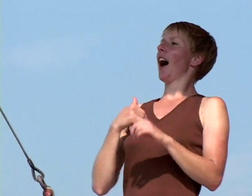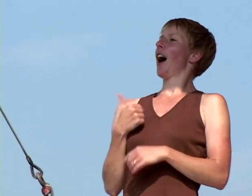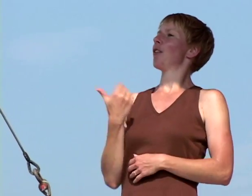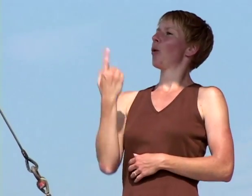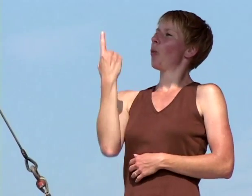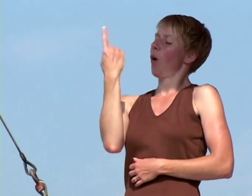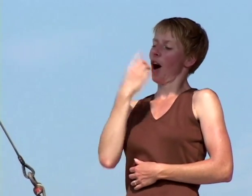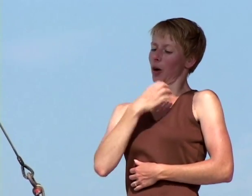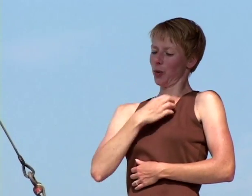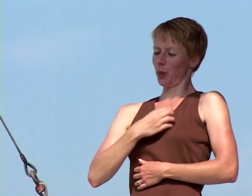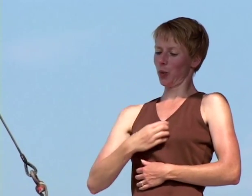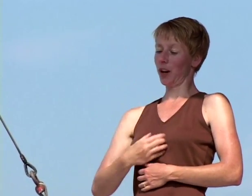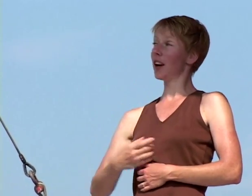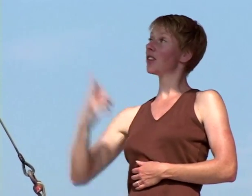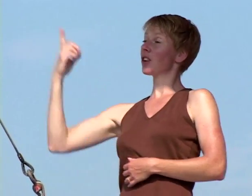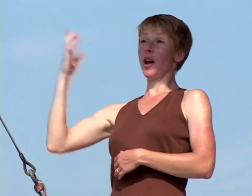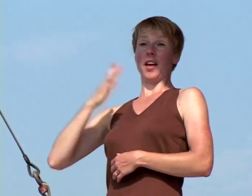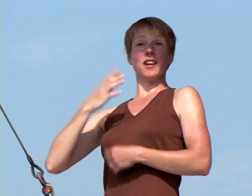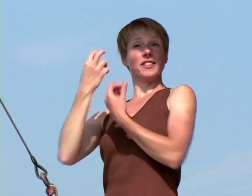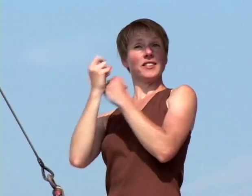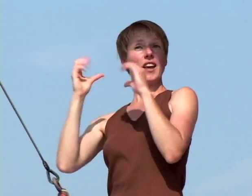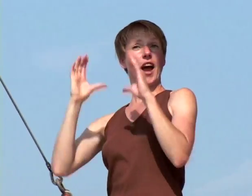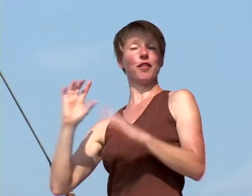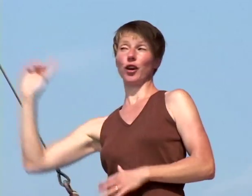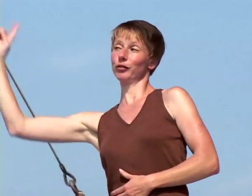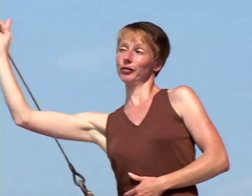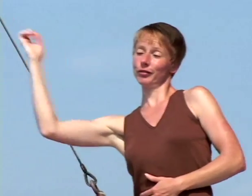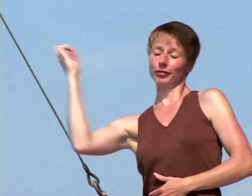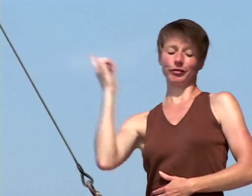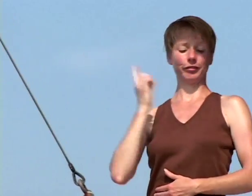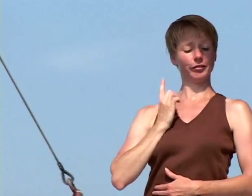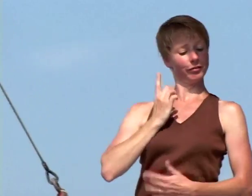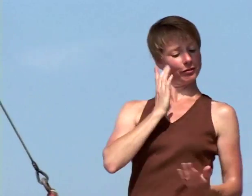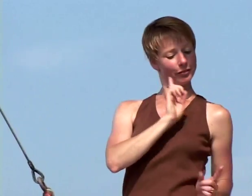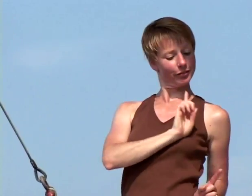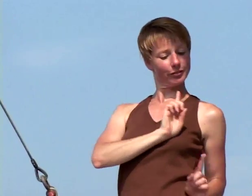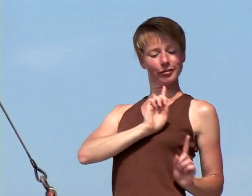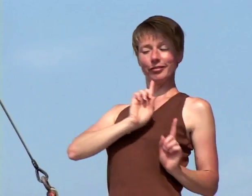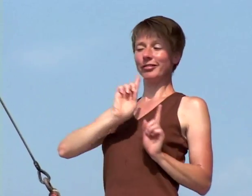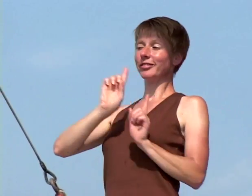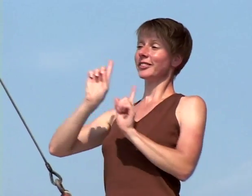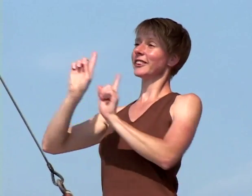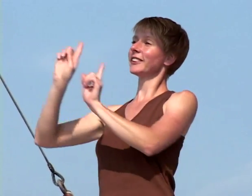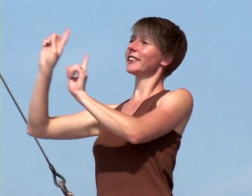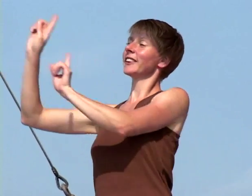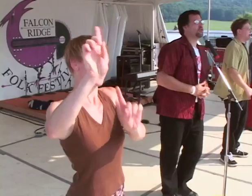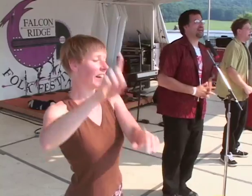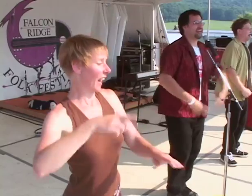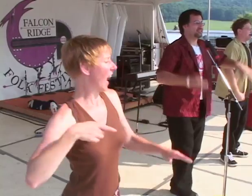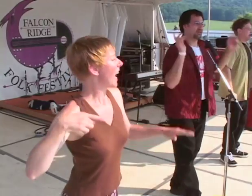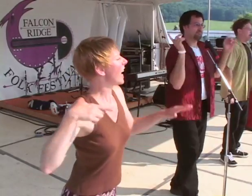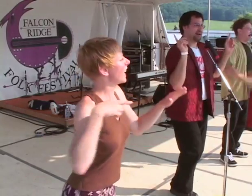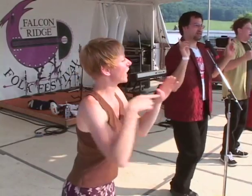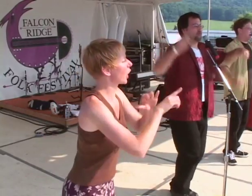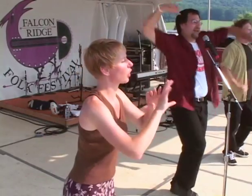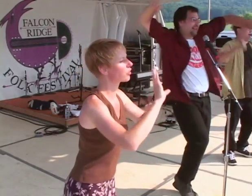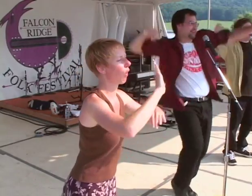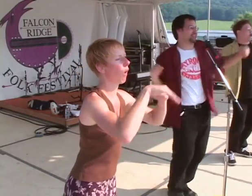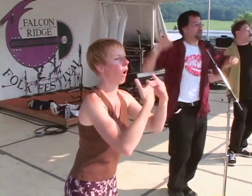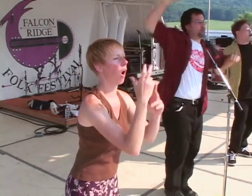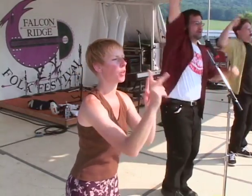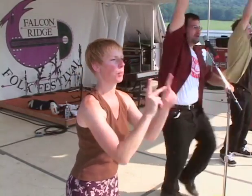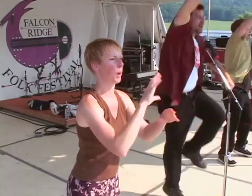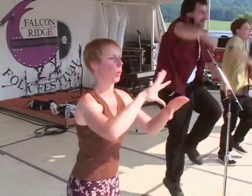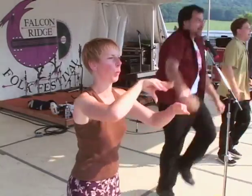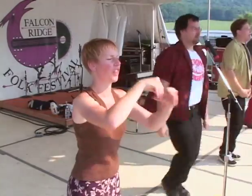Savior comes for me and you. He kills the cast of Riverdance and Michael